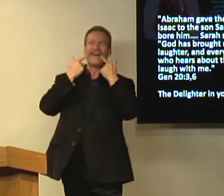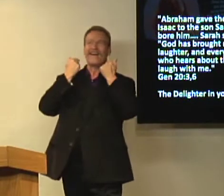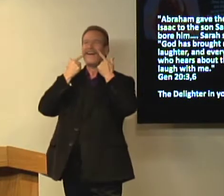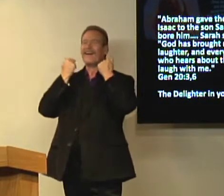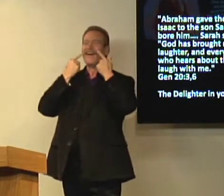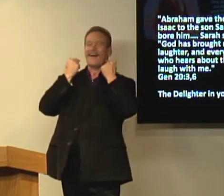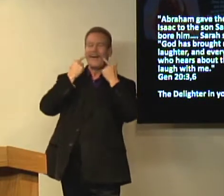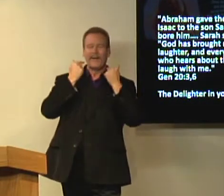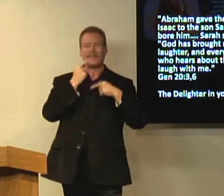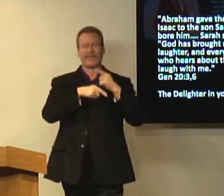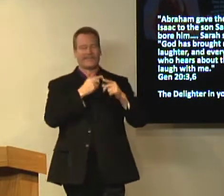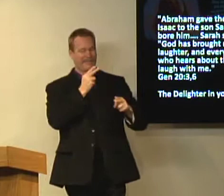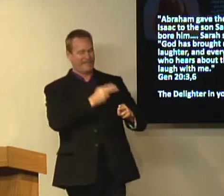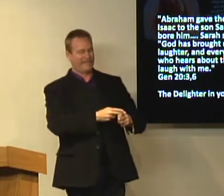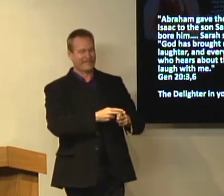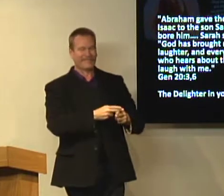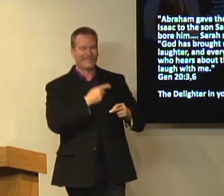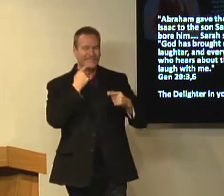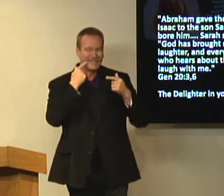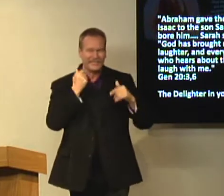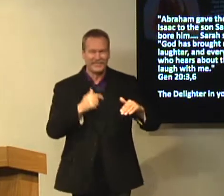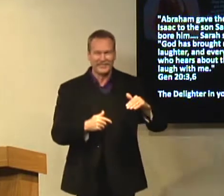are always laughing.